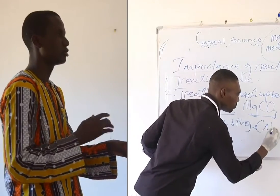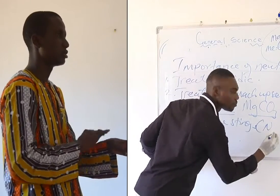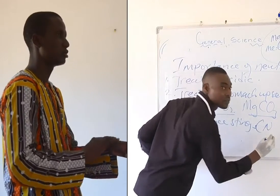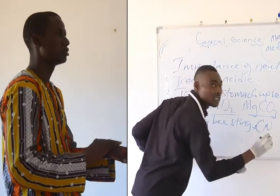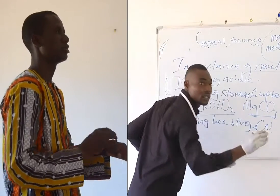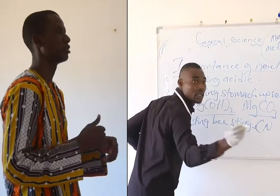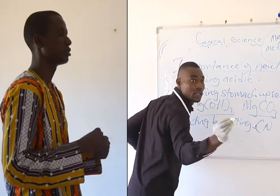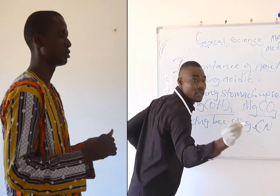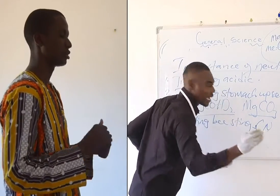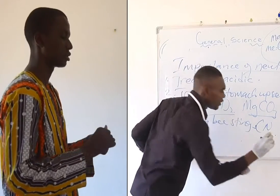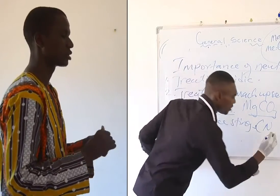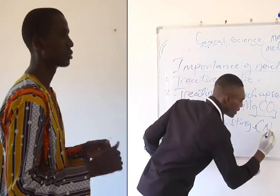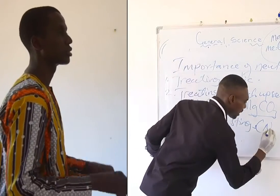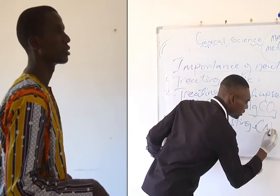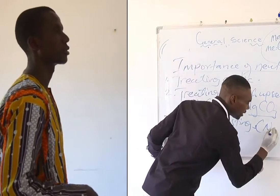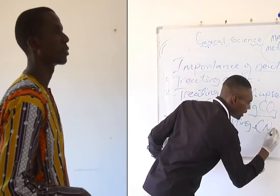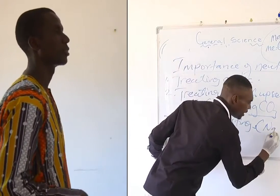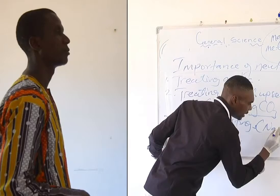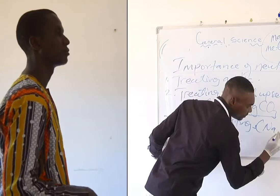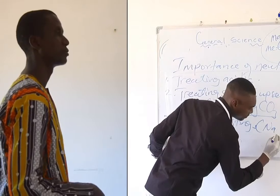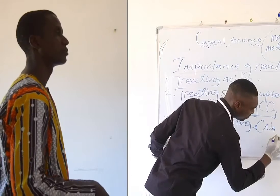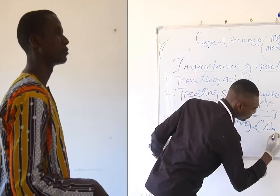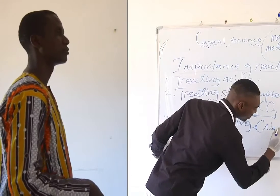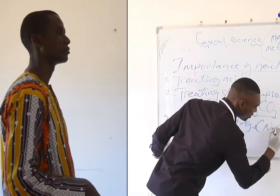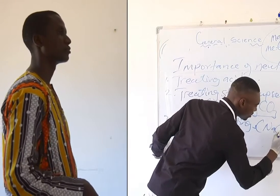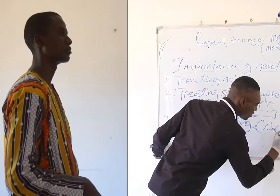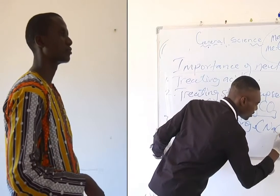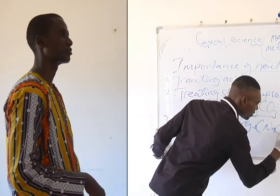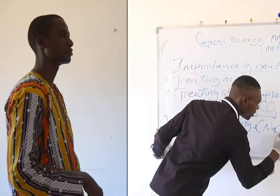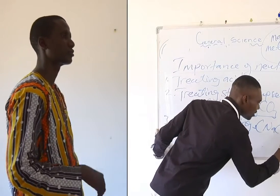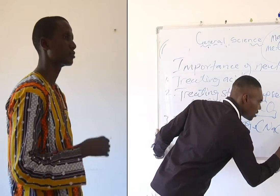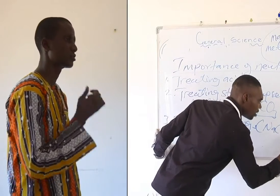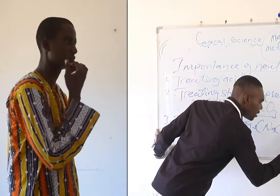Sodium hydrogen carbonate,